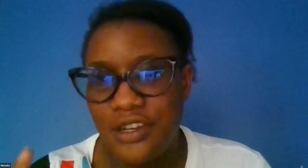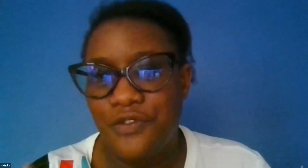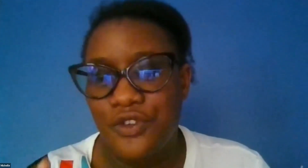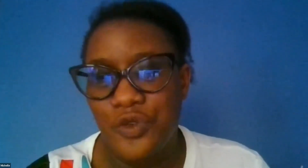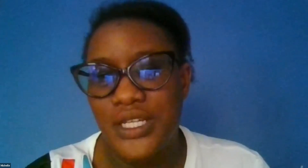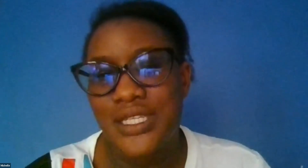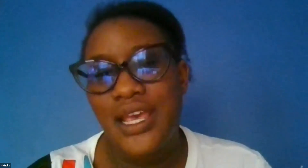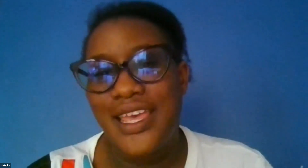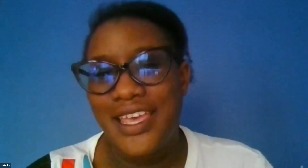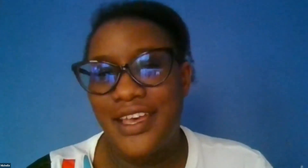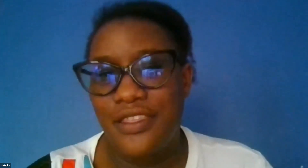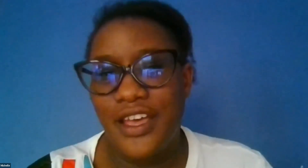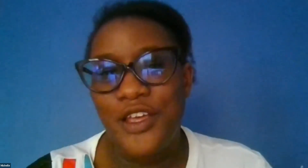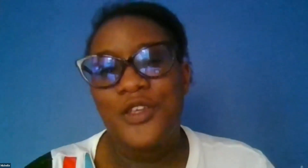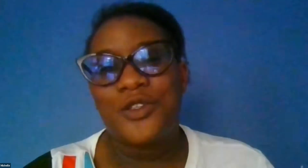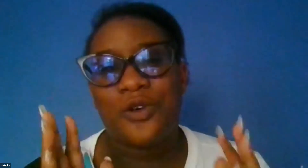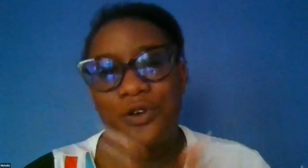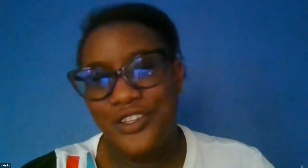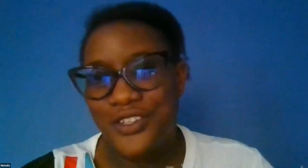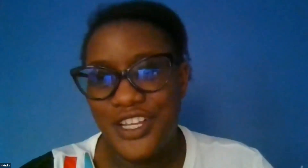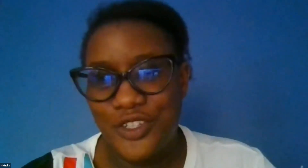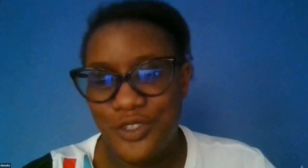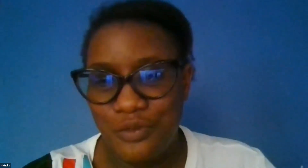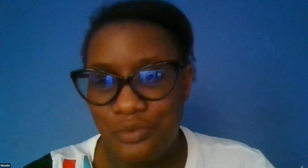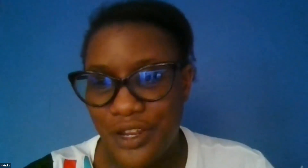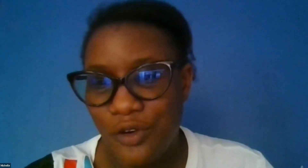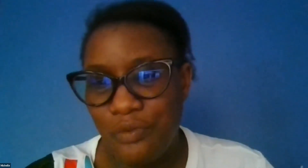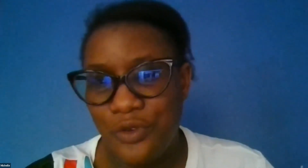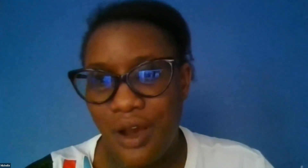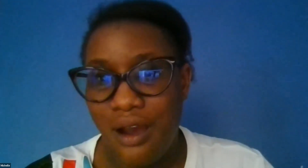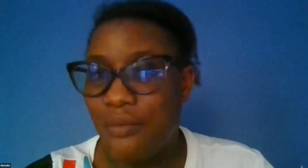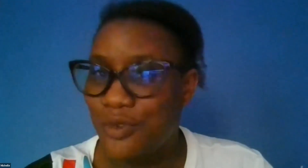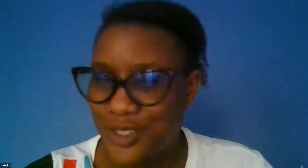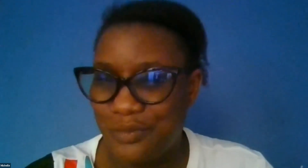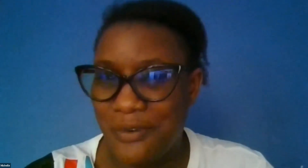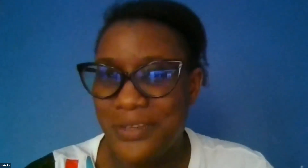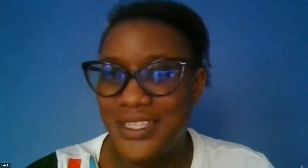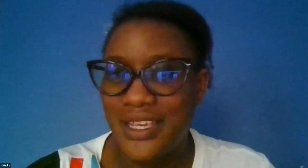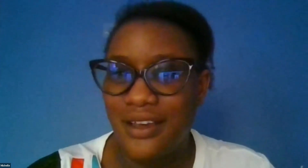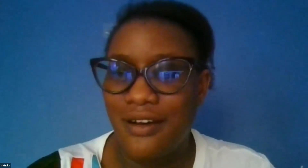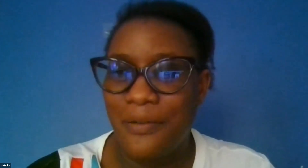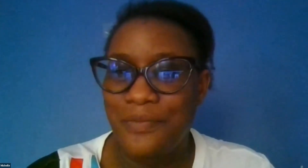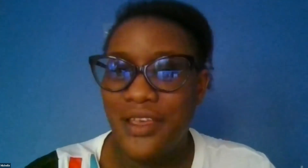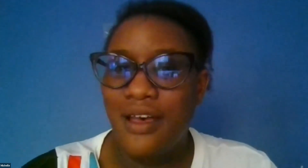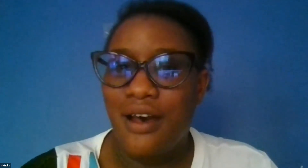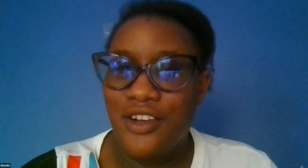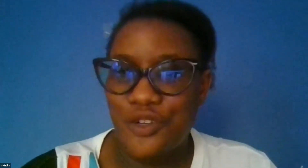that you just need a few tweaks here and there. So congratulations to Braille Up. You are our most